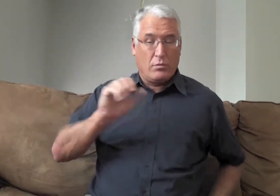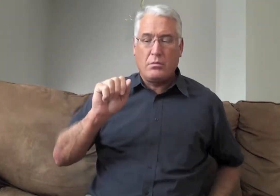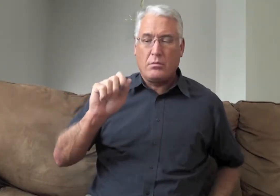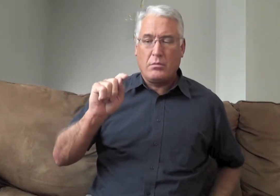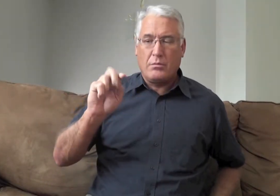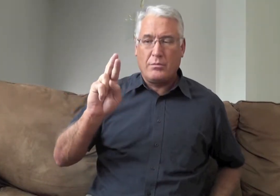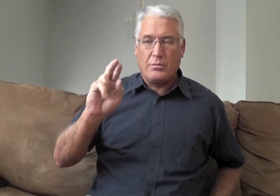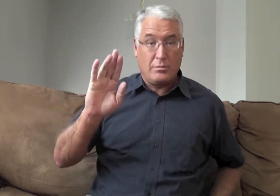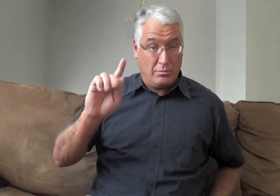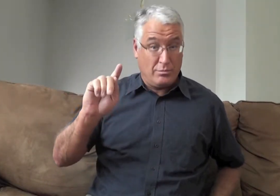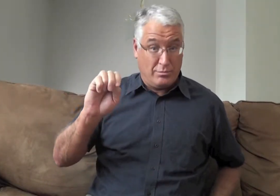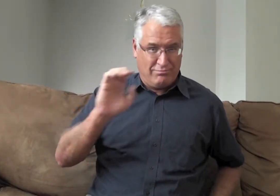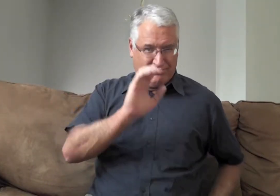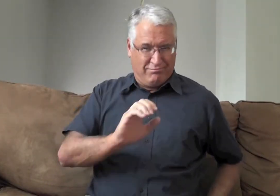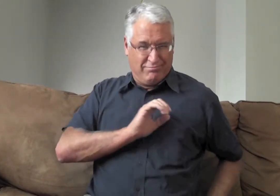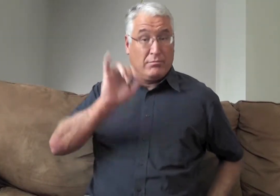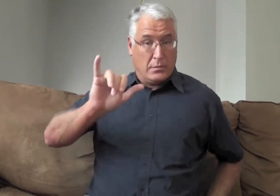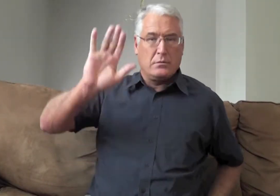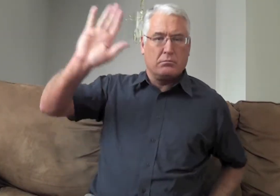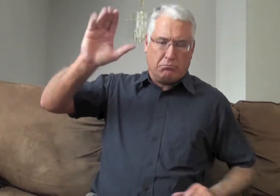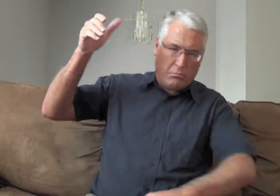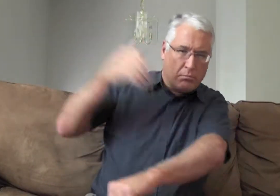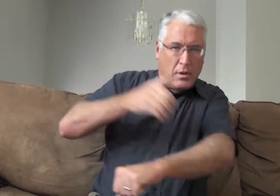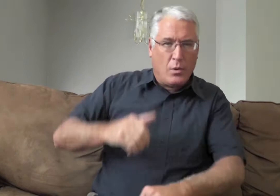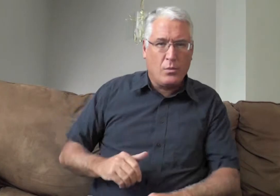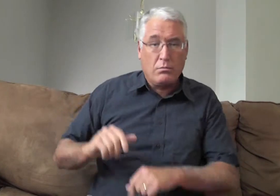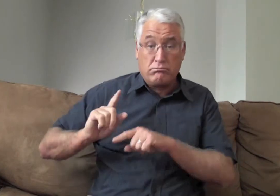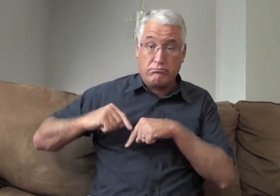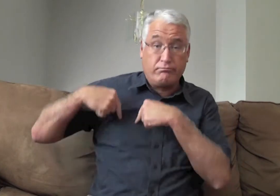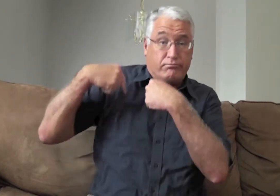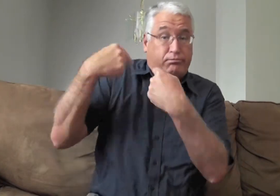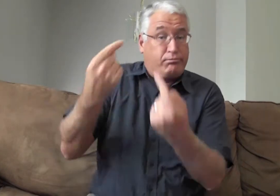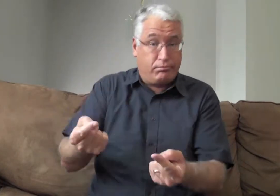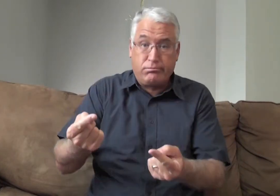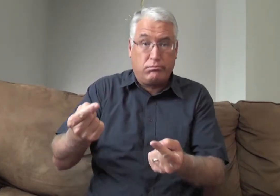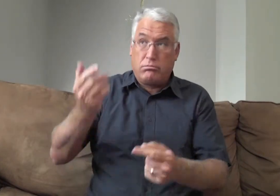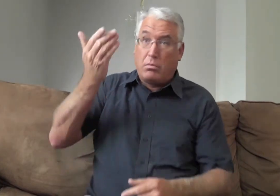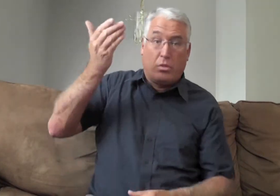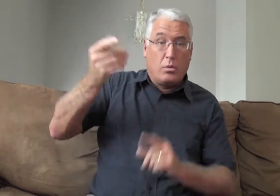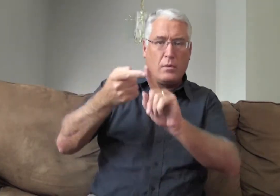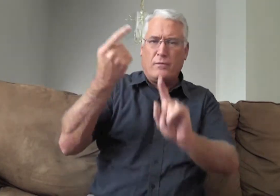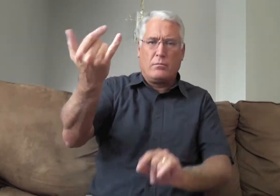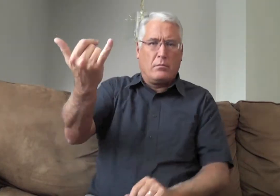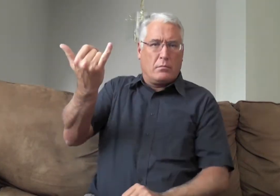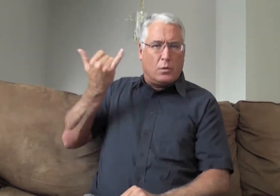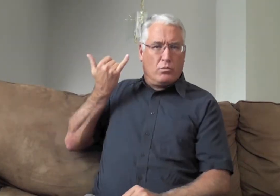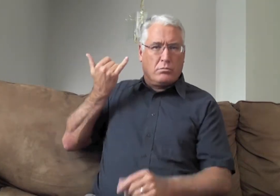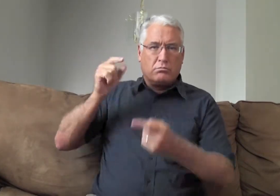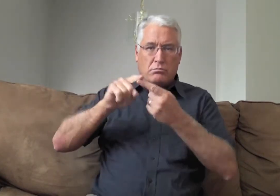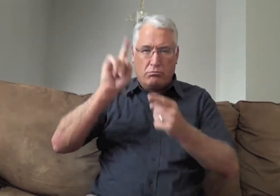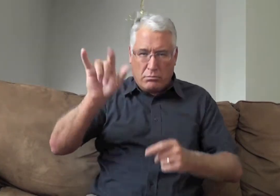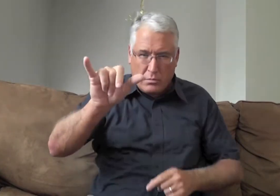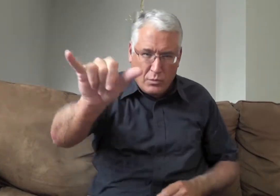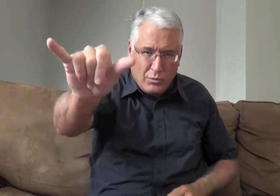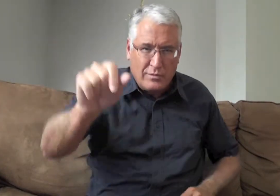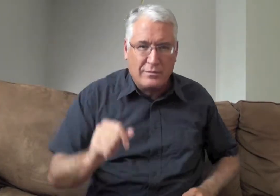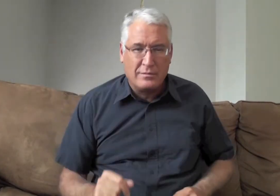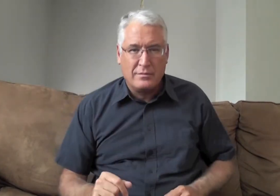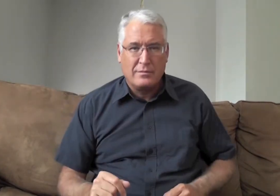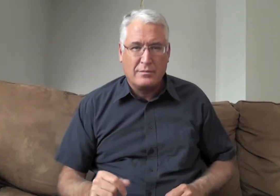God's character, His attributes, His power that's been there ever since eternity to